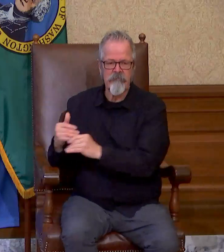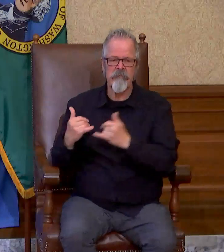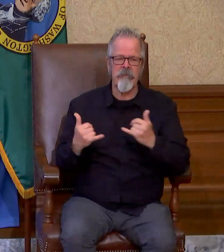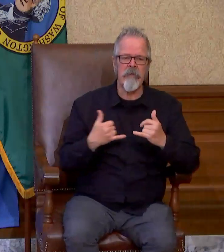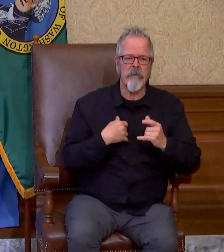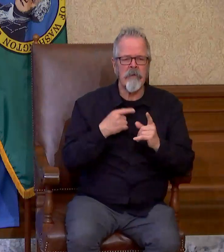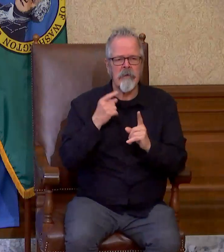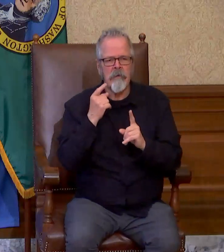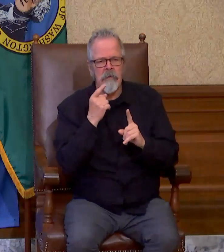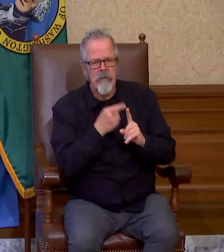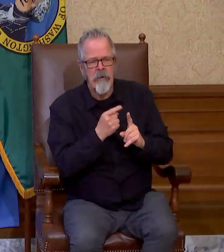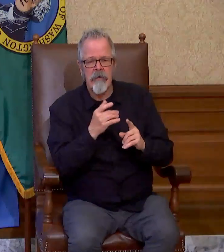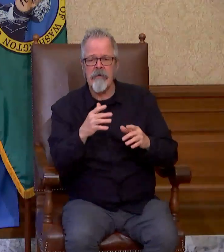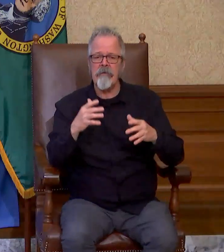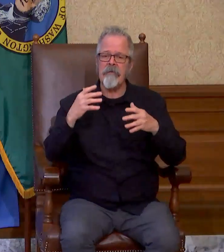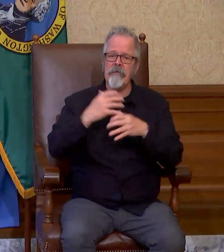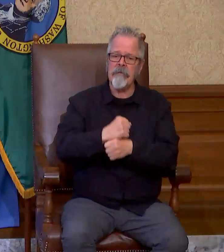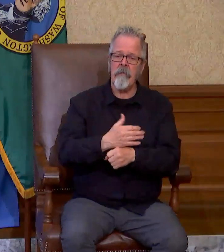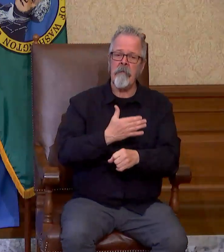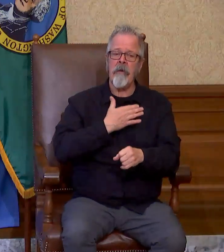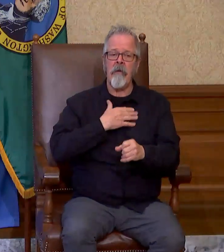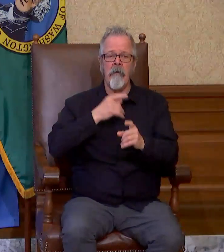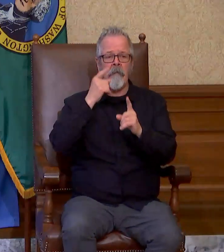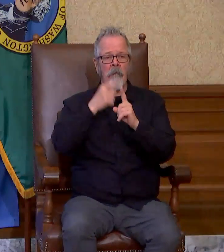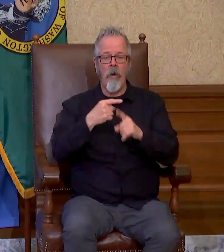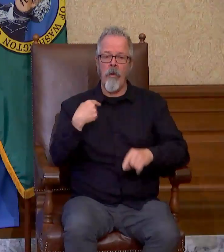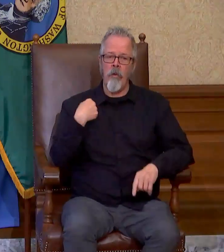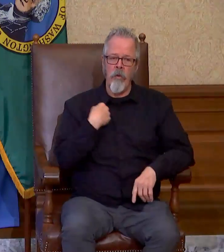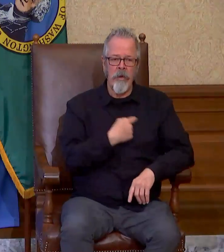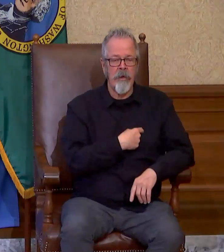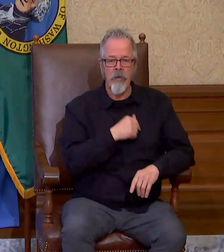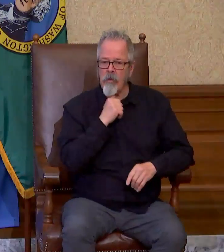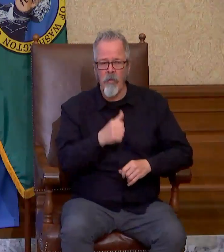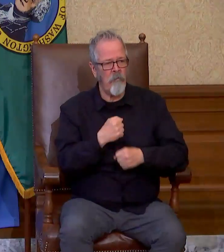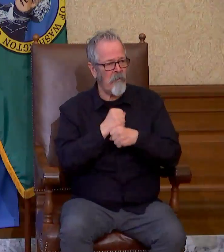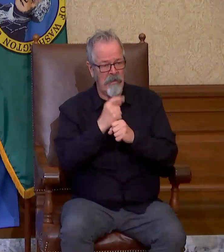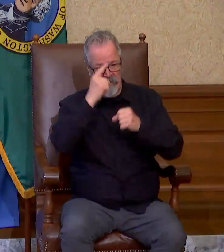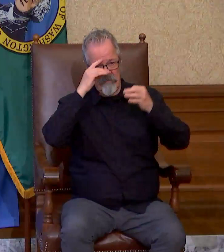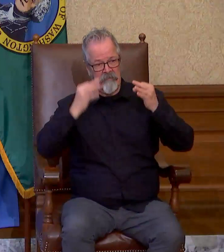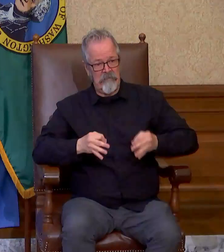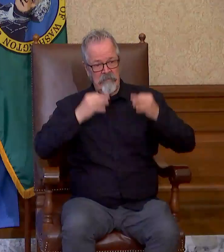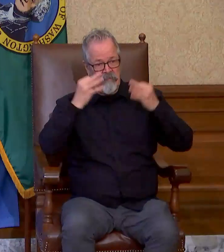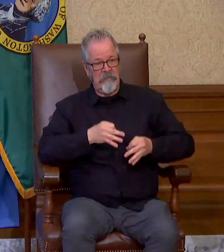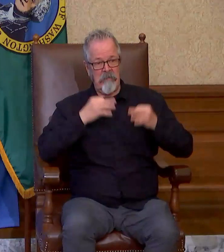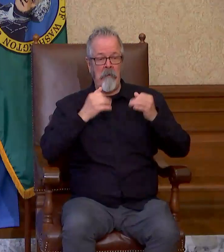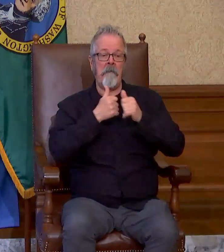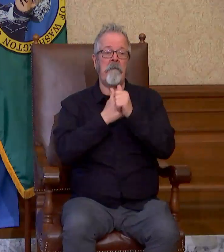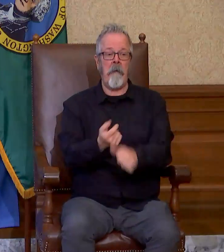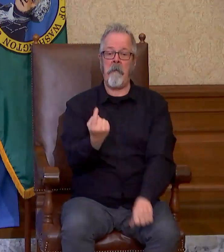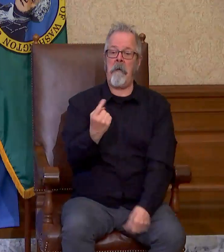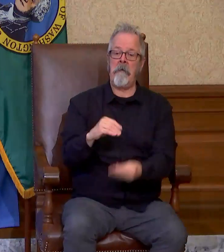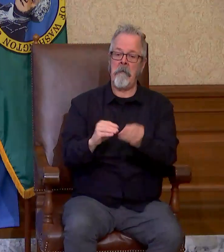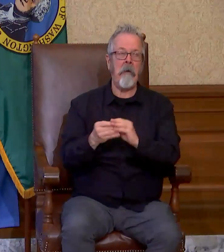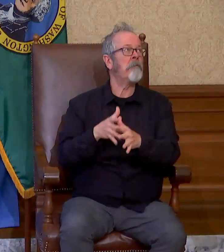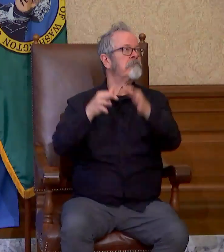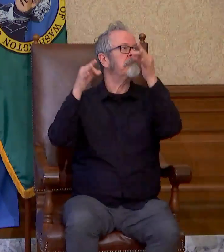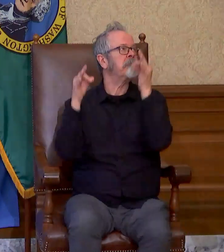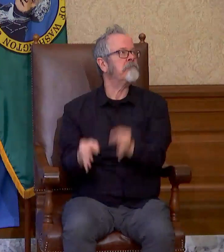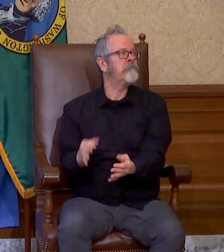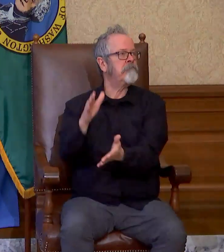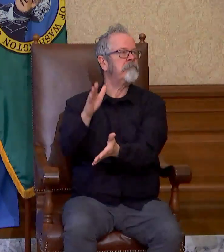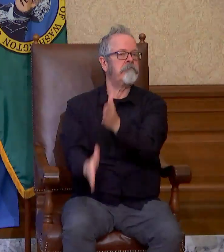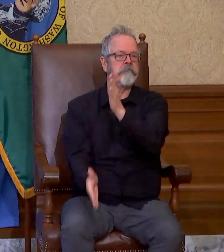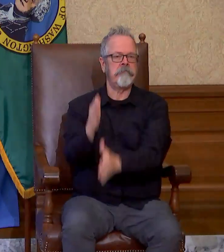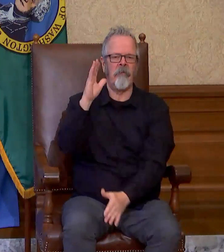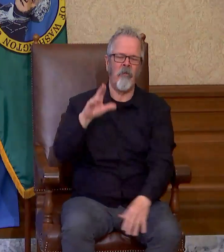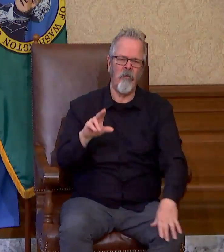independent decision based on one number. We have to look at all of these in compilation, and we have to make sure that they